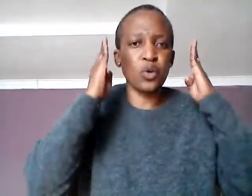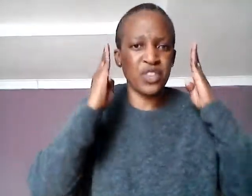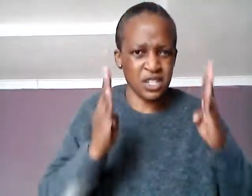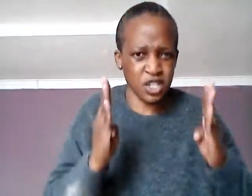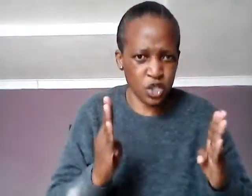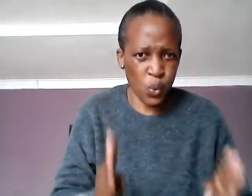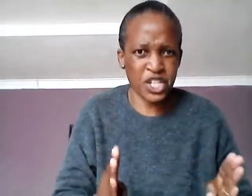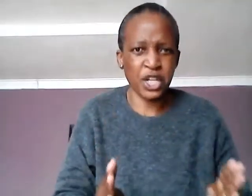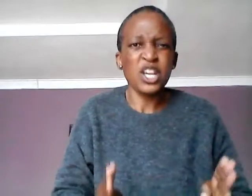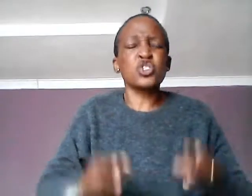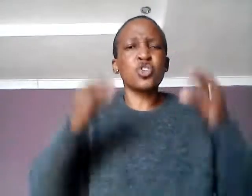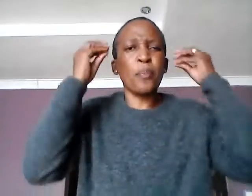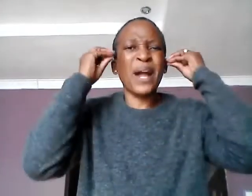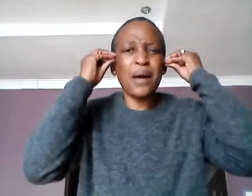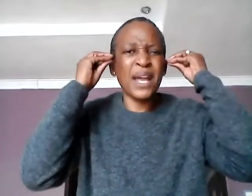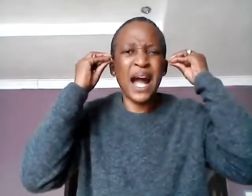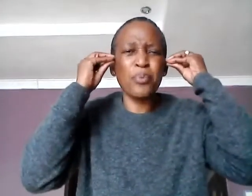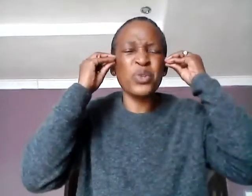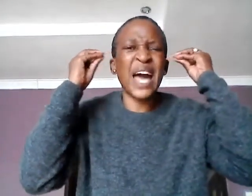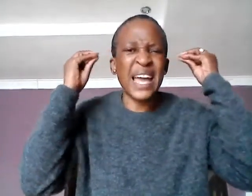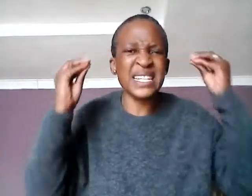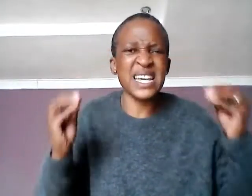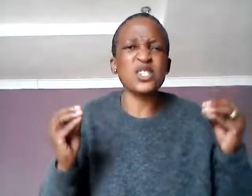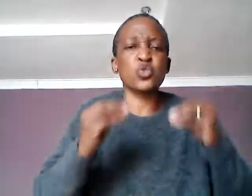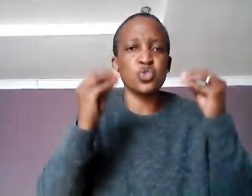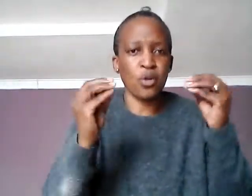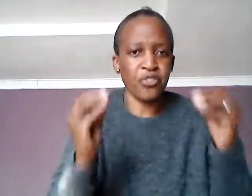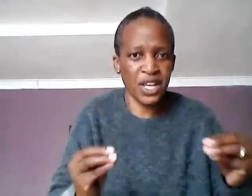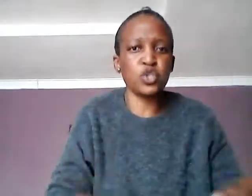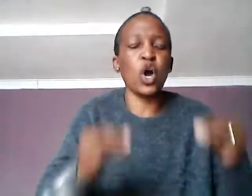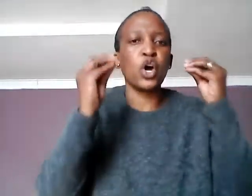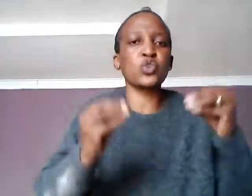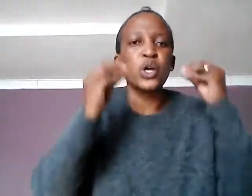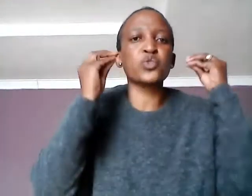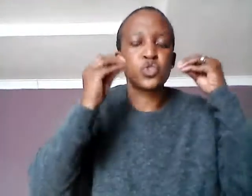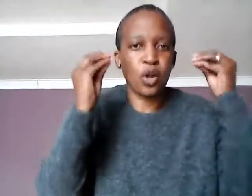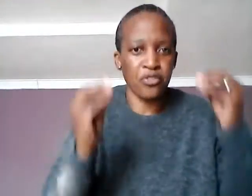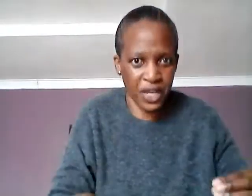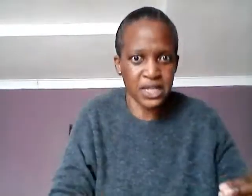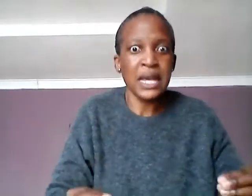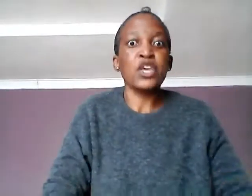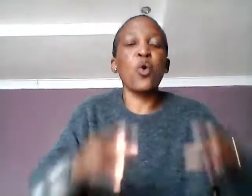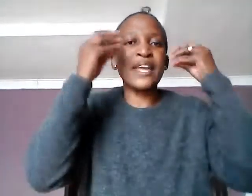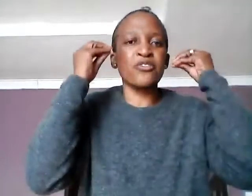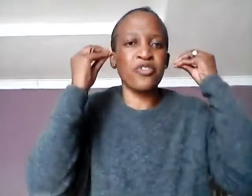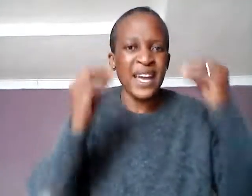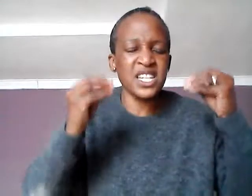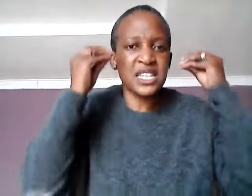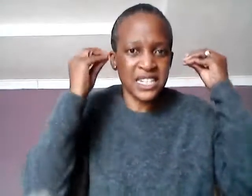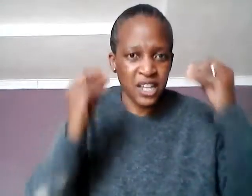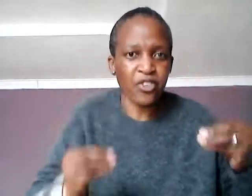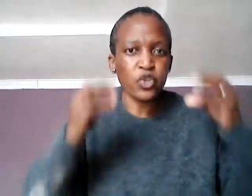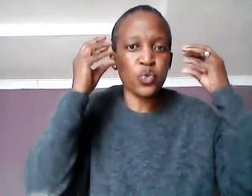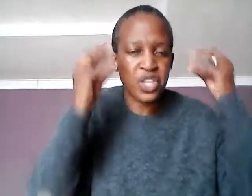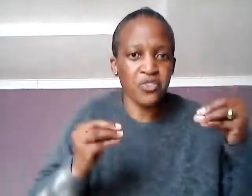that situation. Stop coming up with ideas to solve it. You are not going to solve it. You are inviting the devil to give you